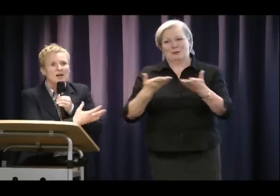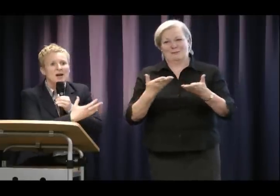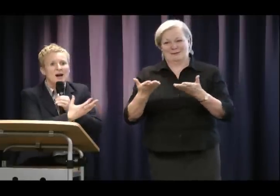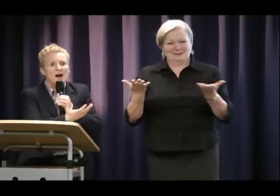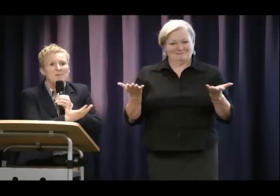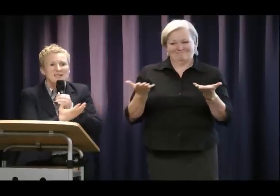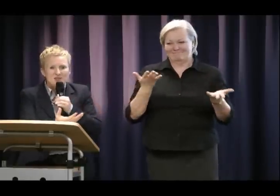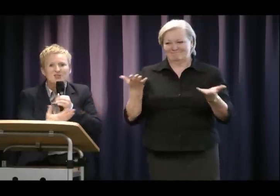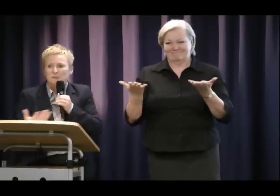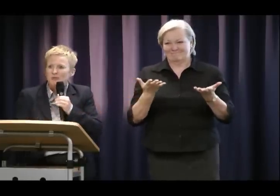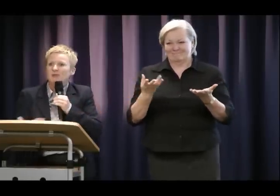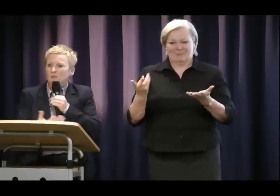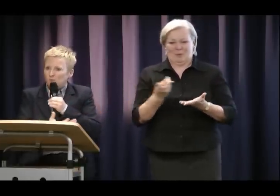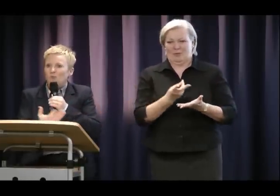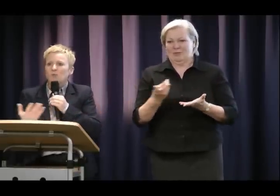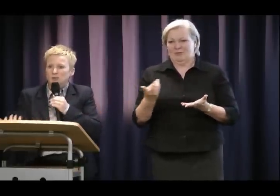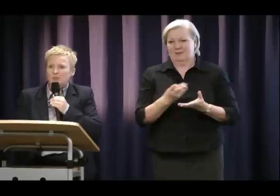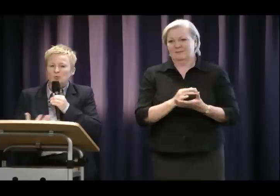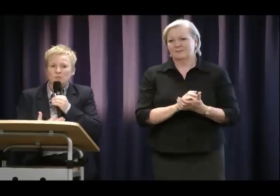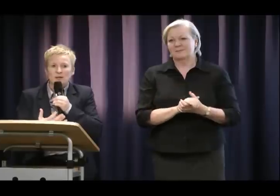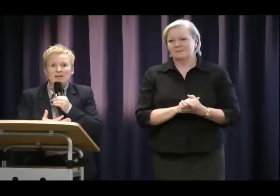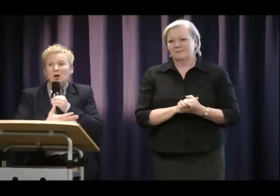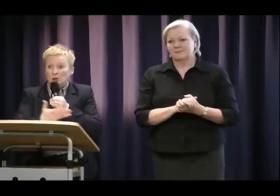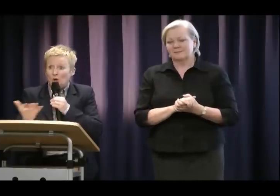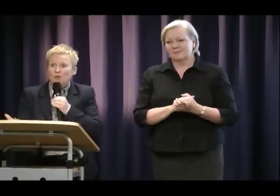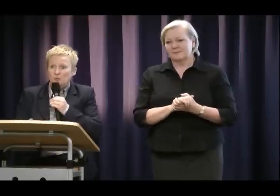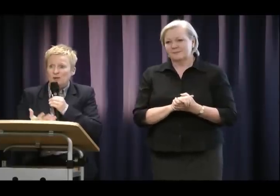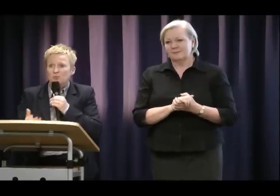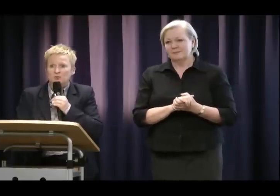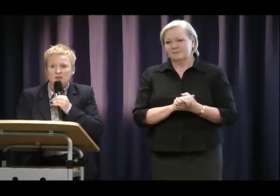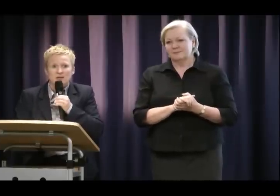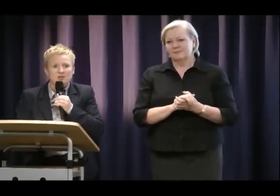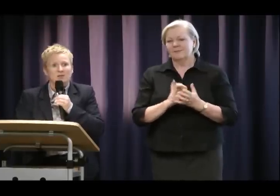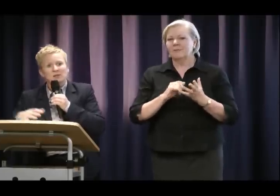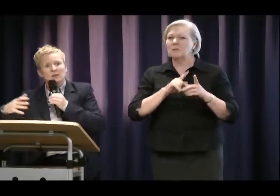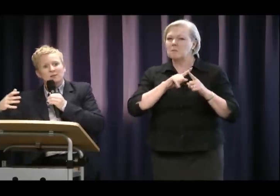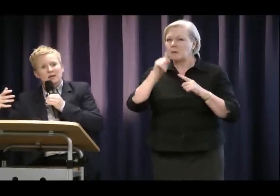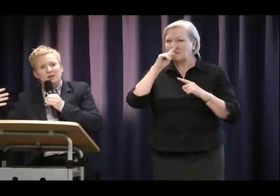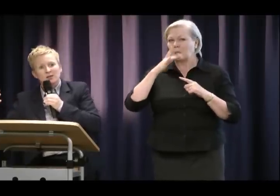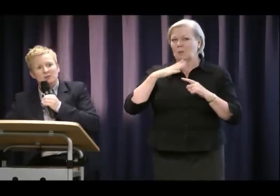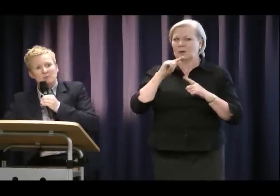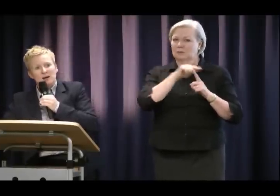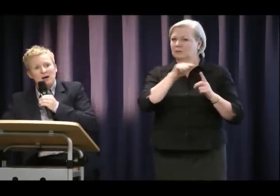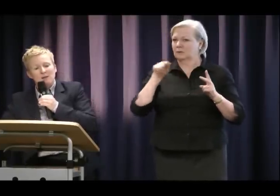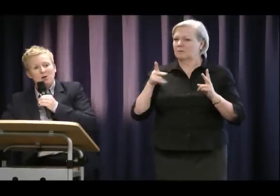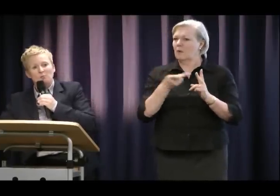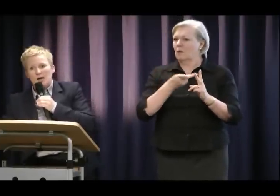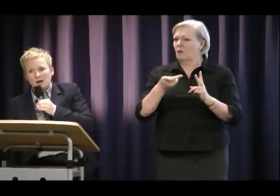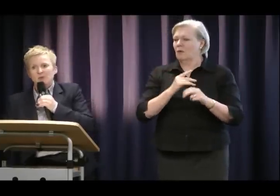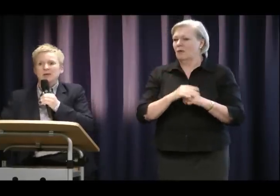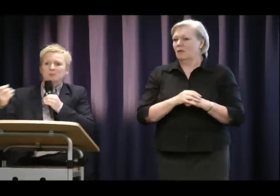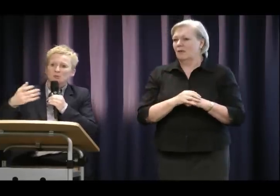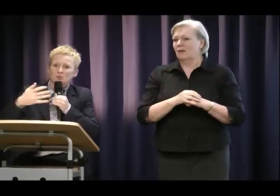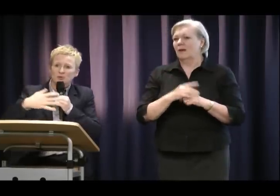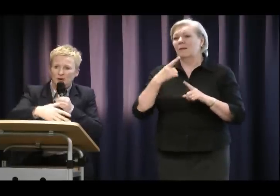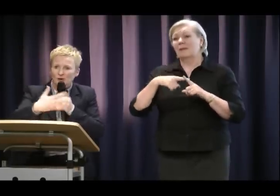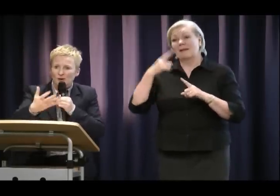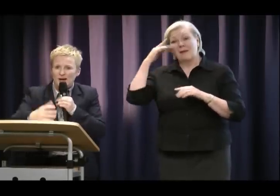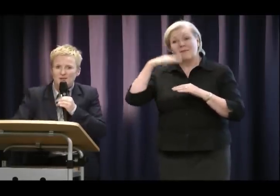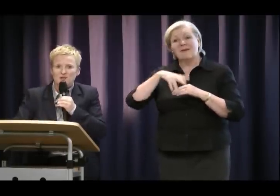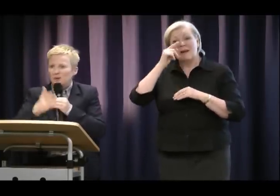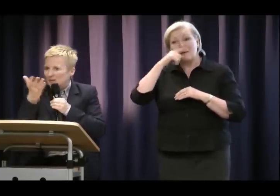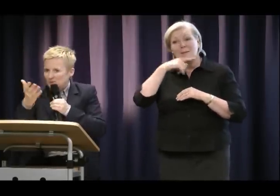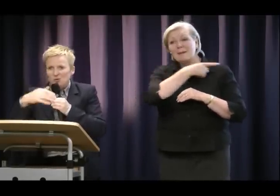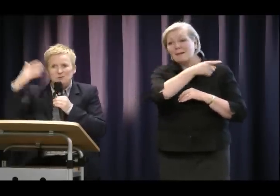services, is something that probably would meet a lot of people's needs. And that can help young people, you